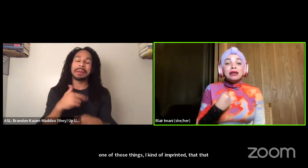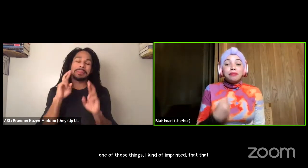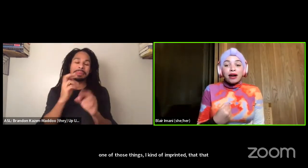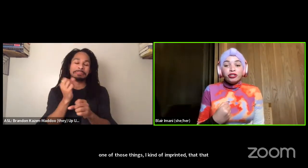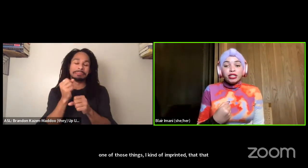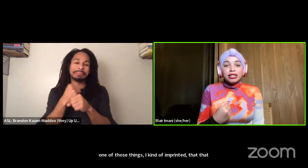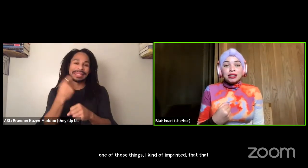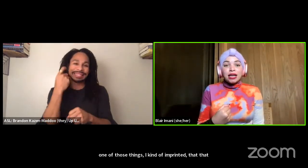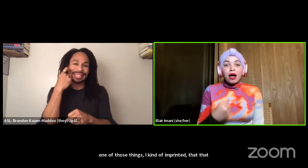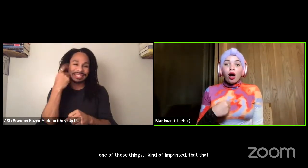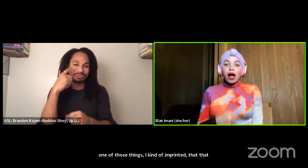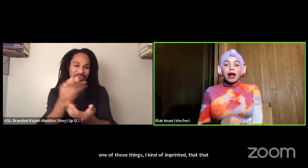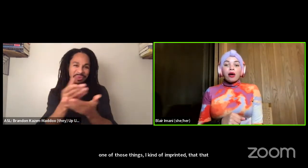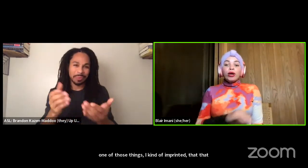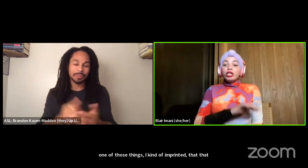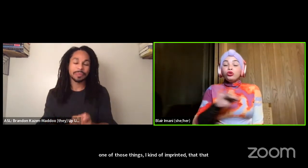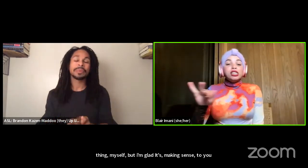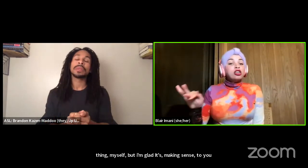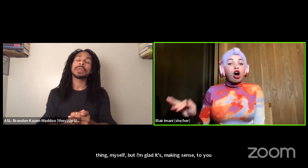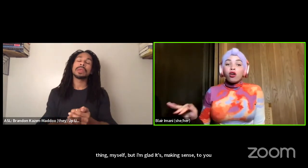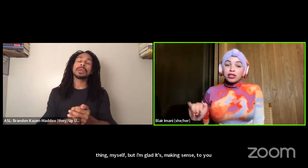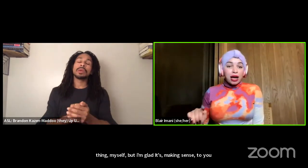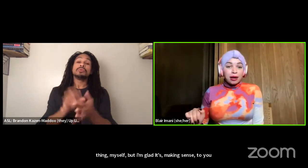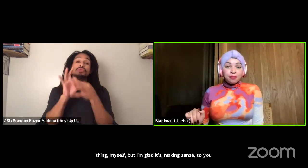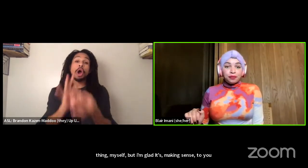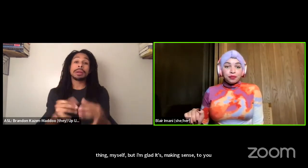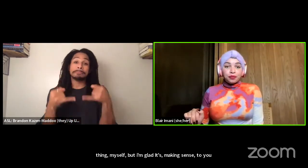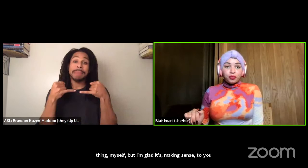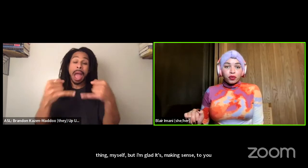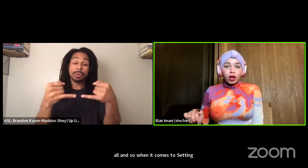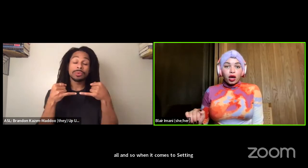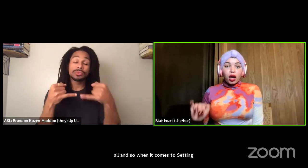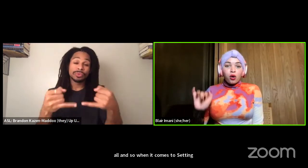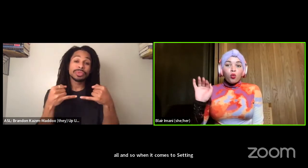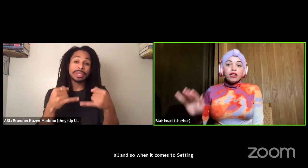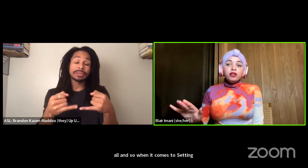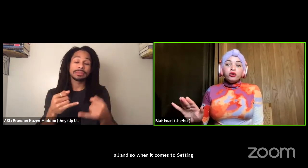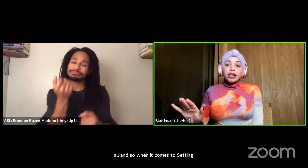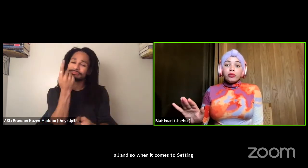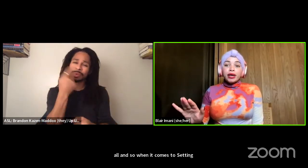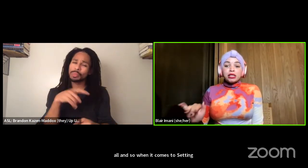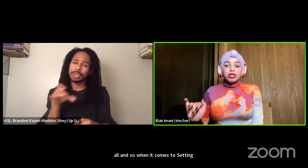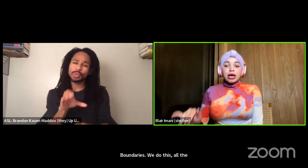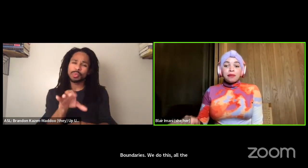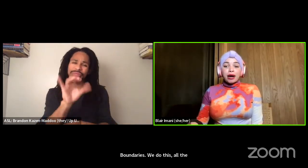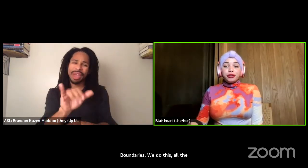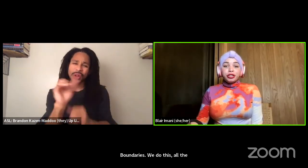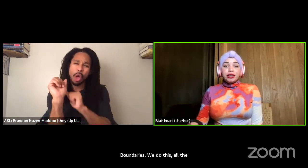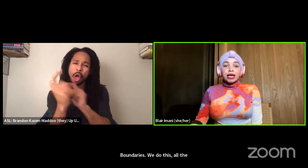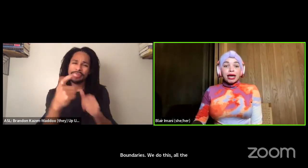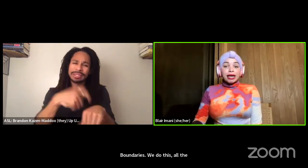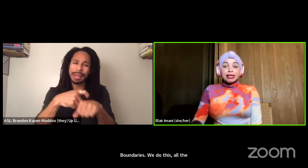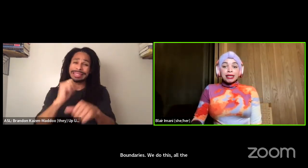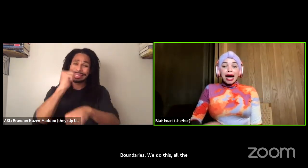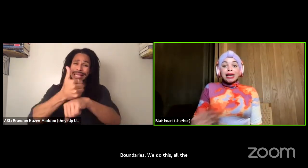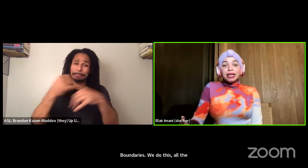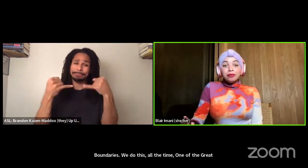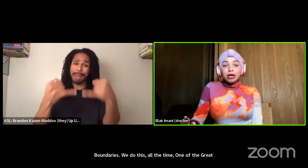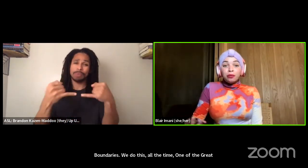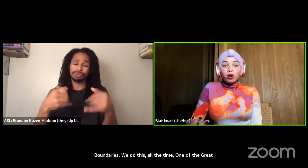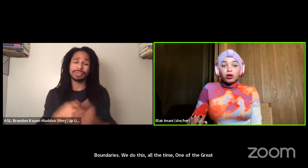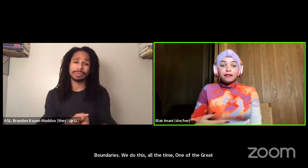when it comes to setting boundaries, we do this all the time. One of the great ways that we set boundaries